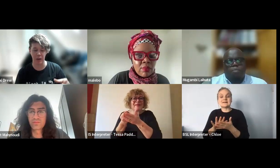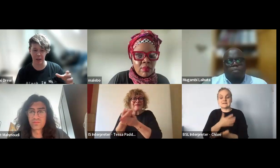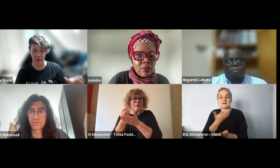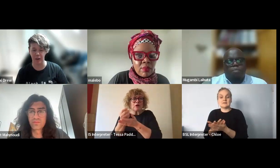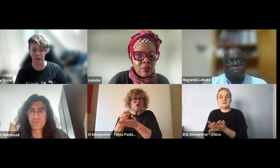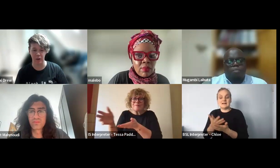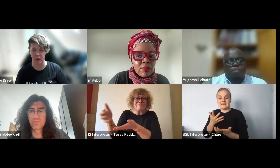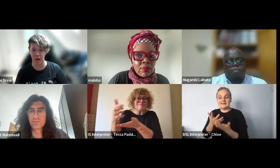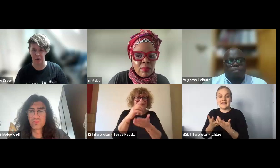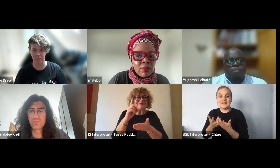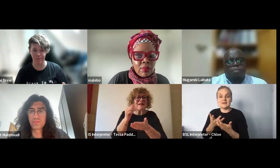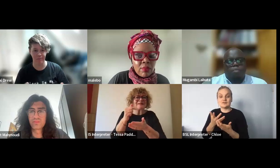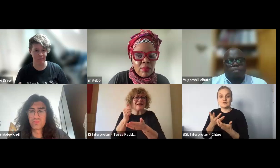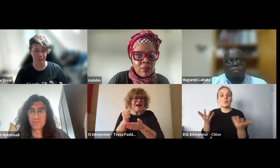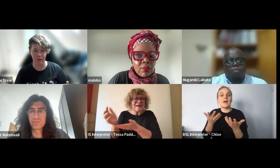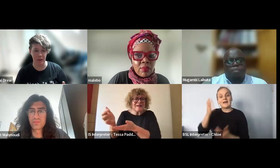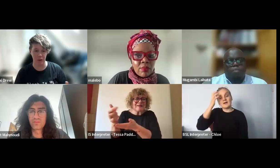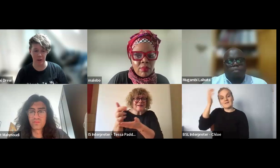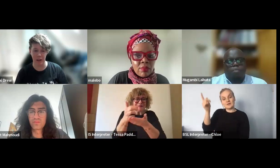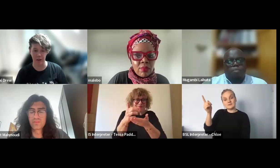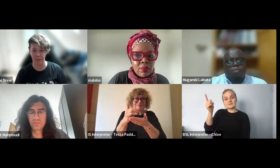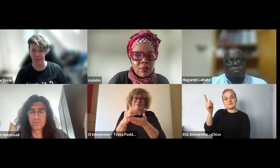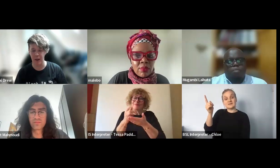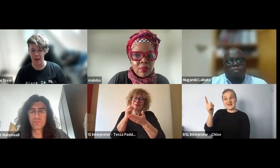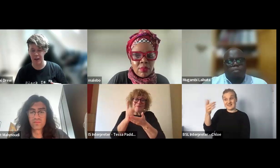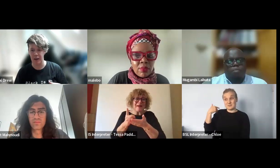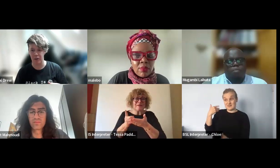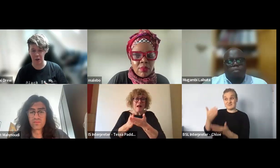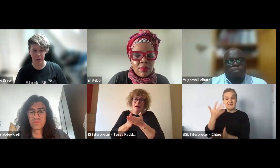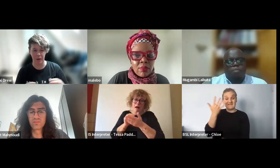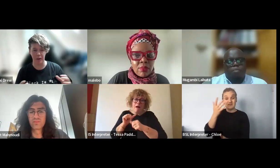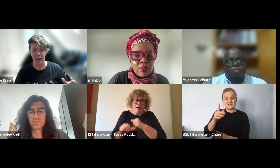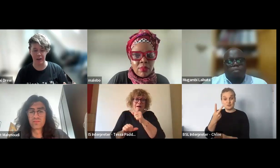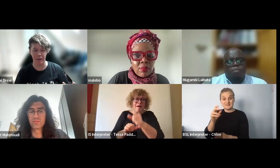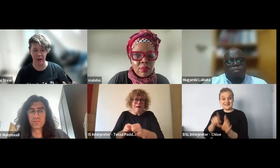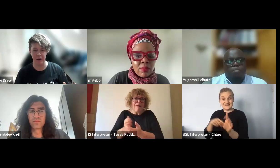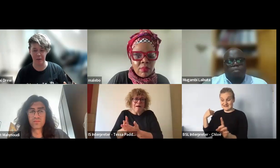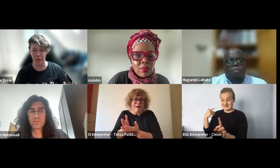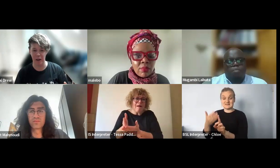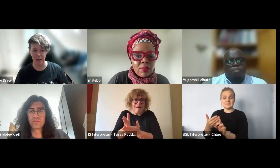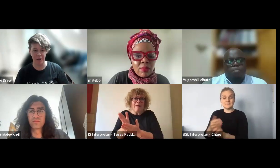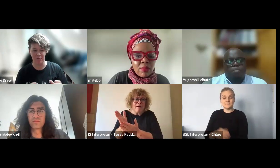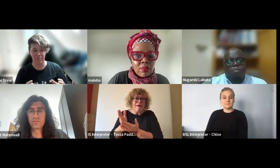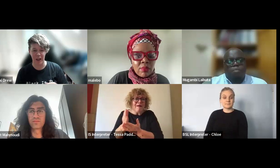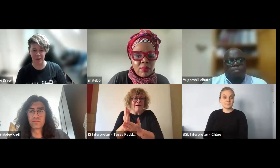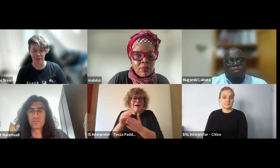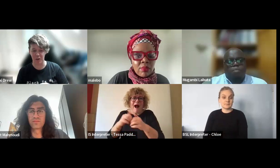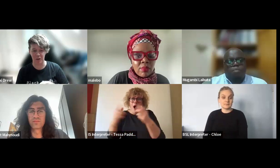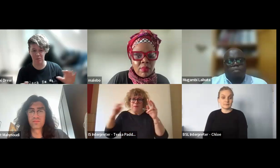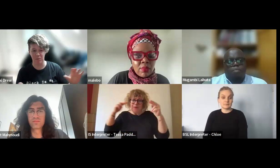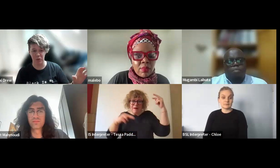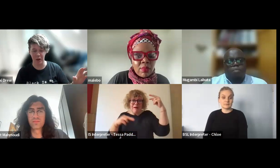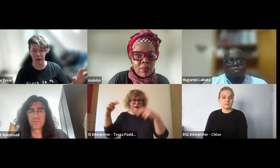with in governance over the last 15 to 20 years. There was a complete period of laissez-faire where data